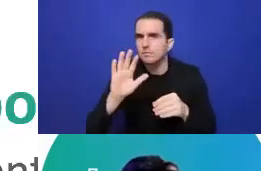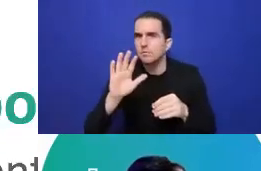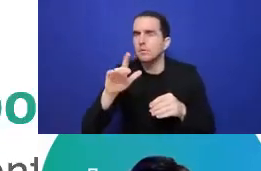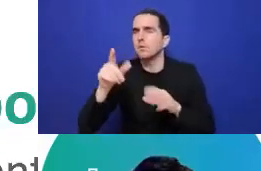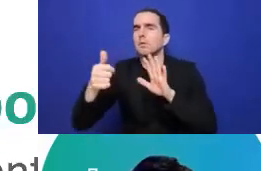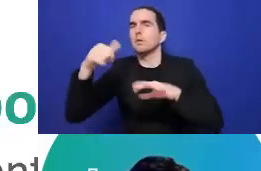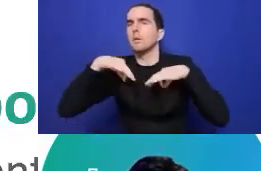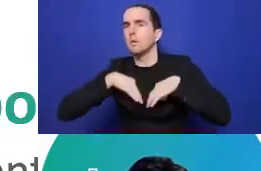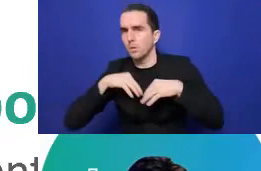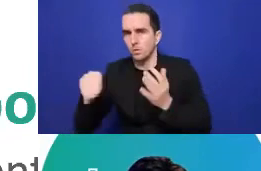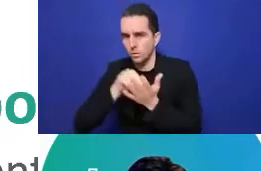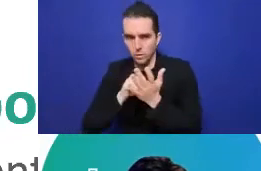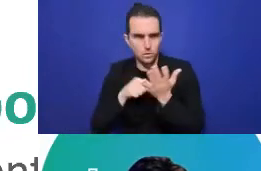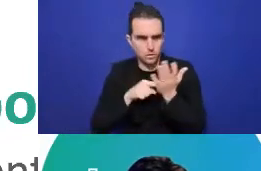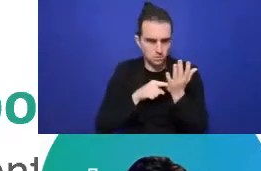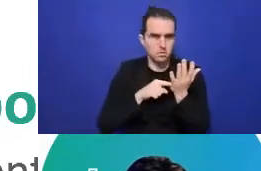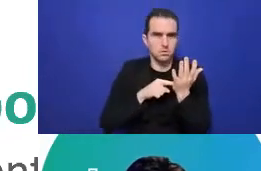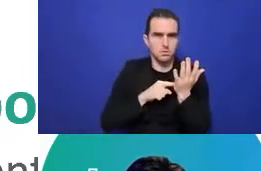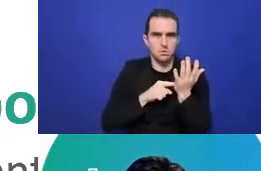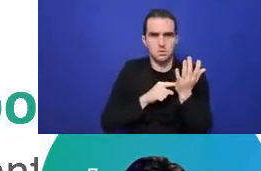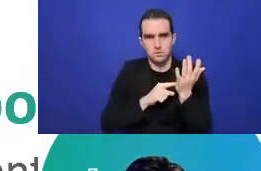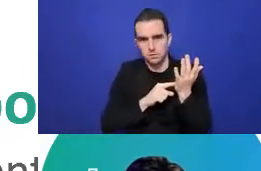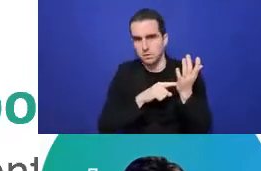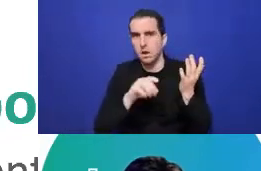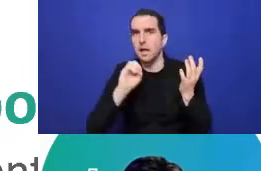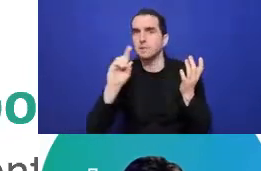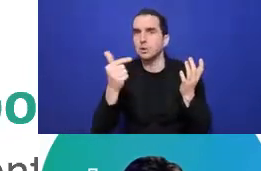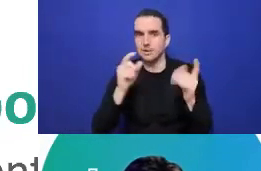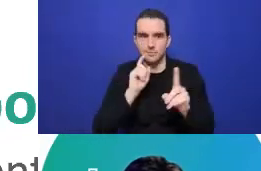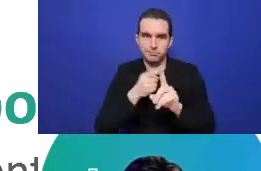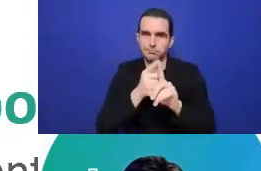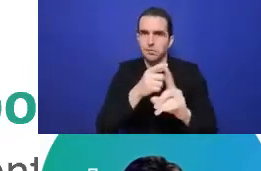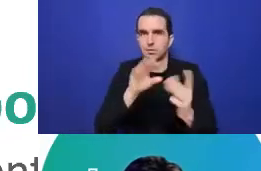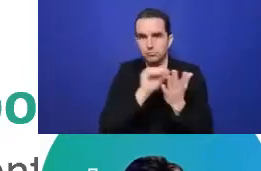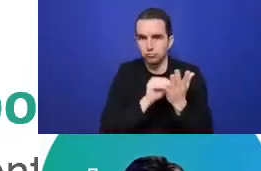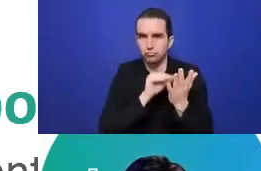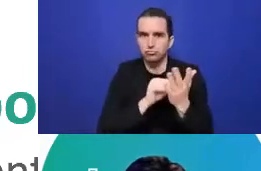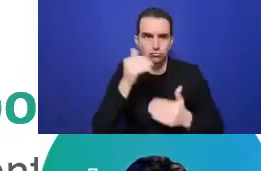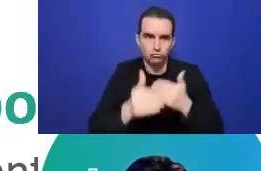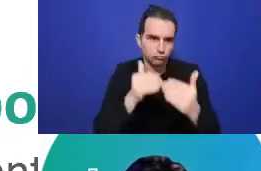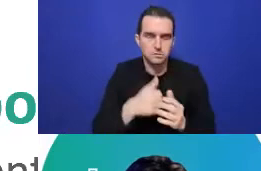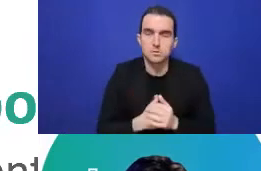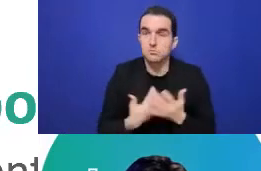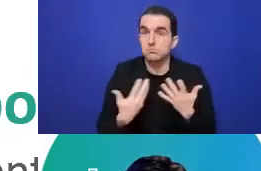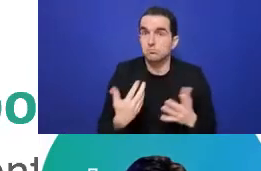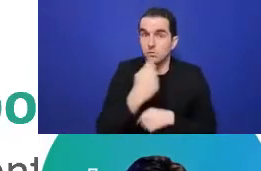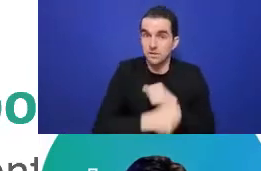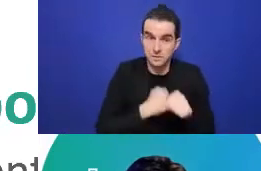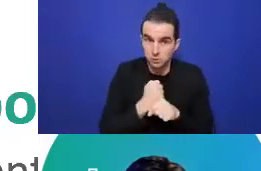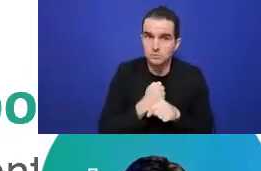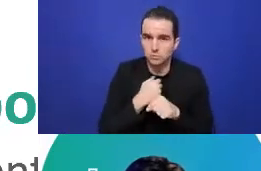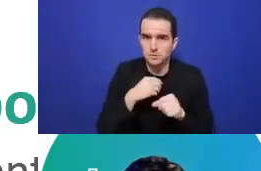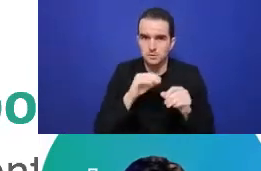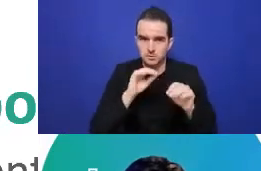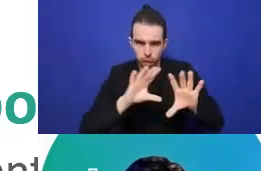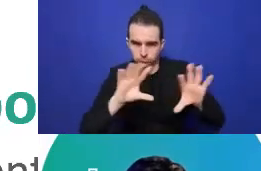So this year we developed 8 dashboards, which covers the overall commitment,